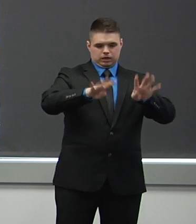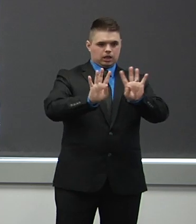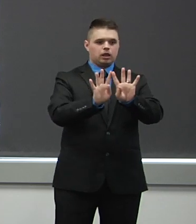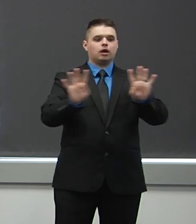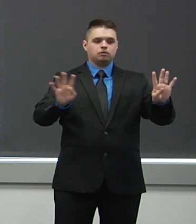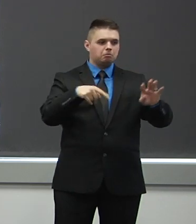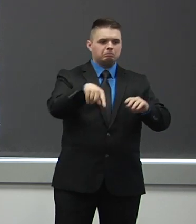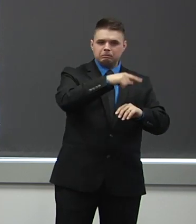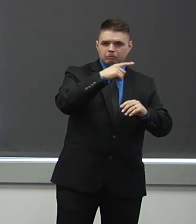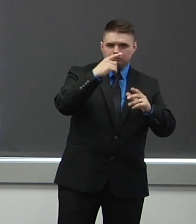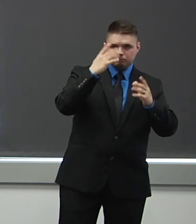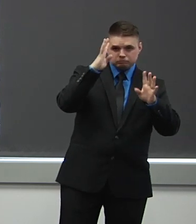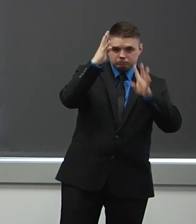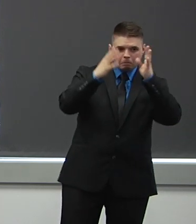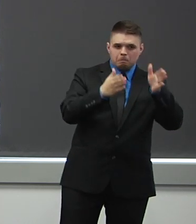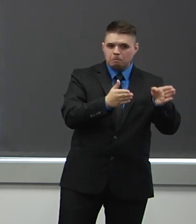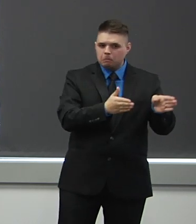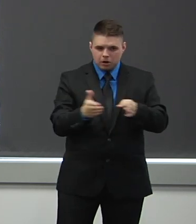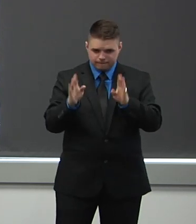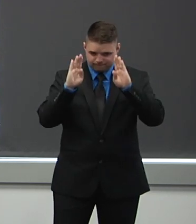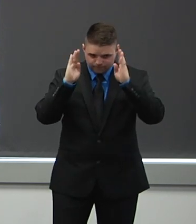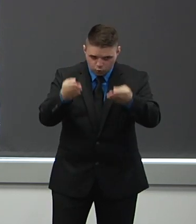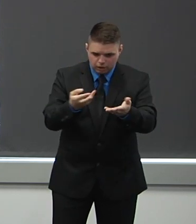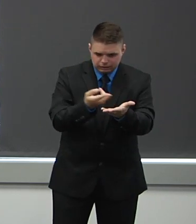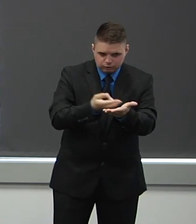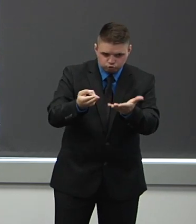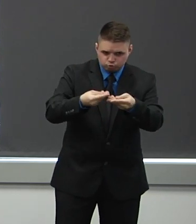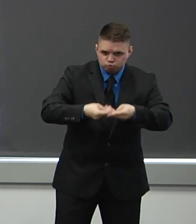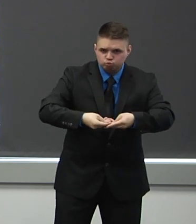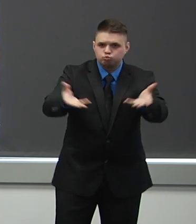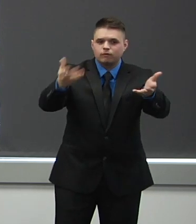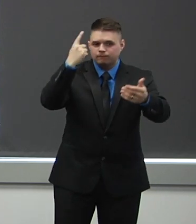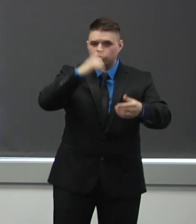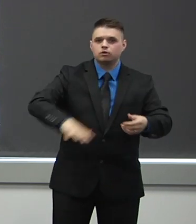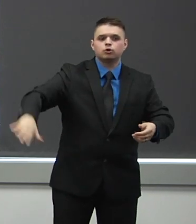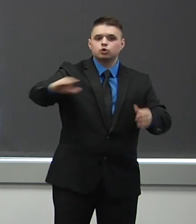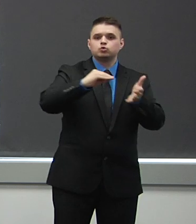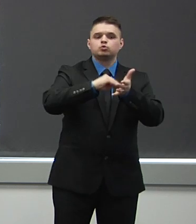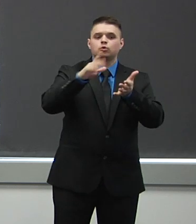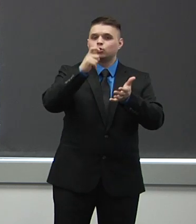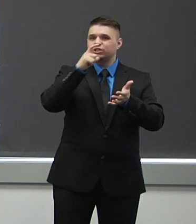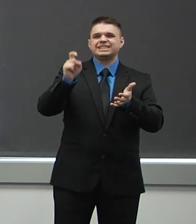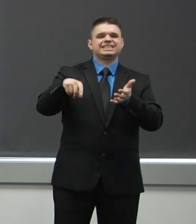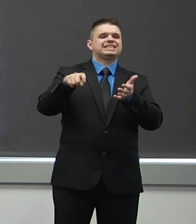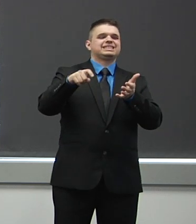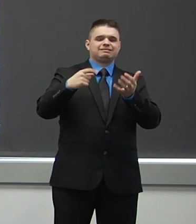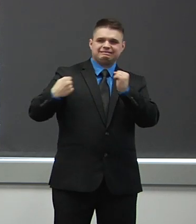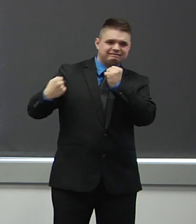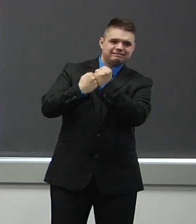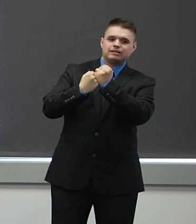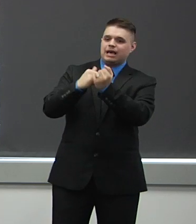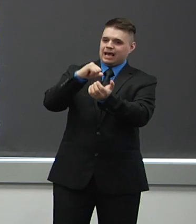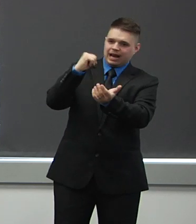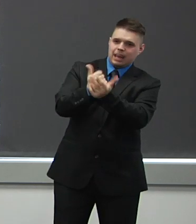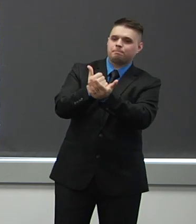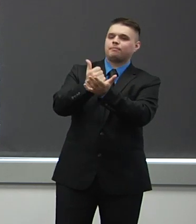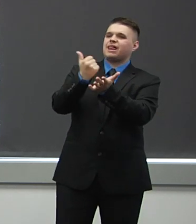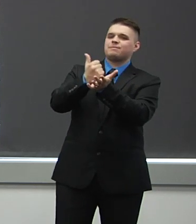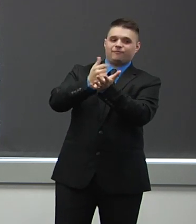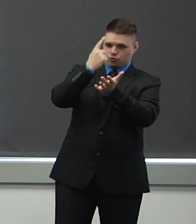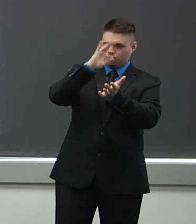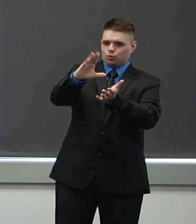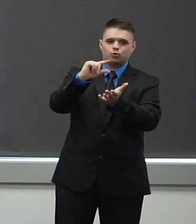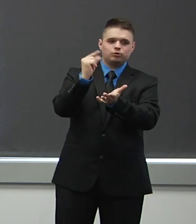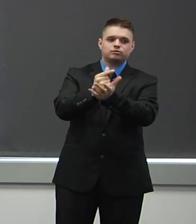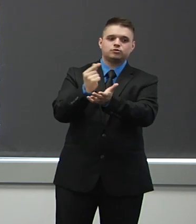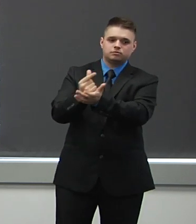focus our resources on the students that need it the most and need that extra help to get across the graduation finish line. Director